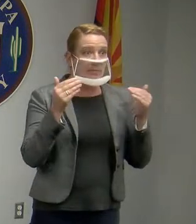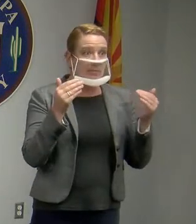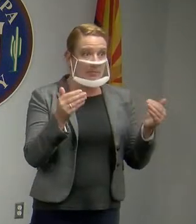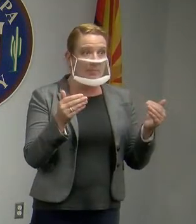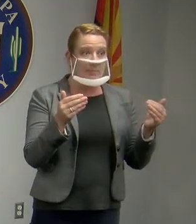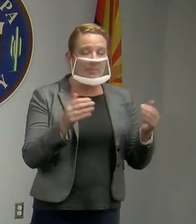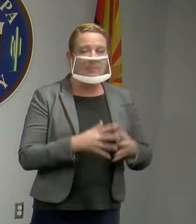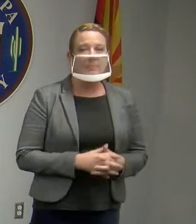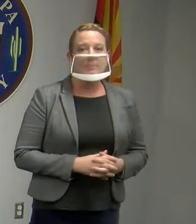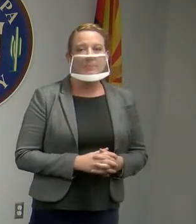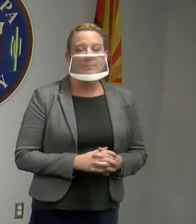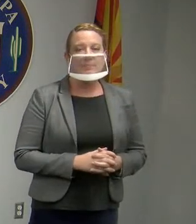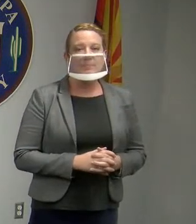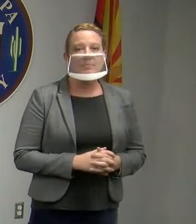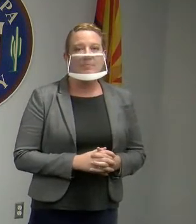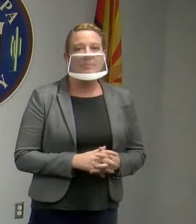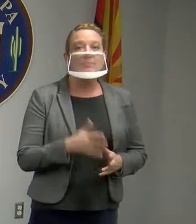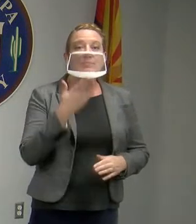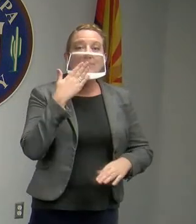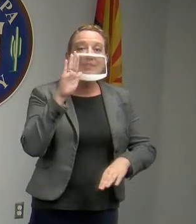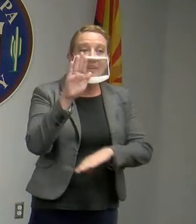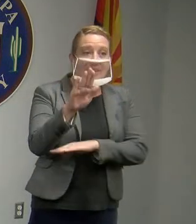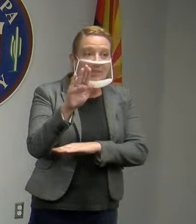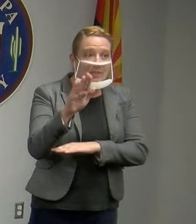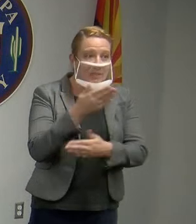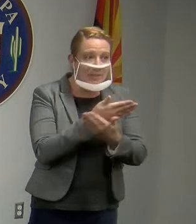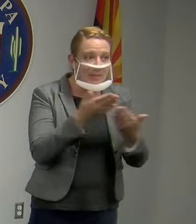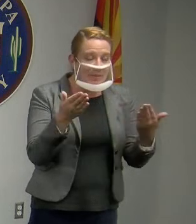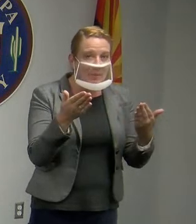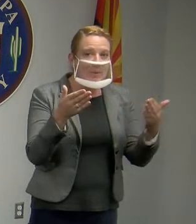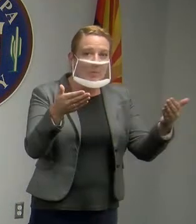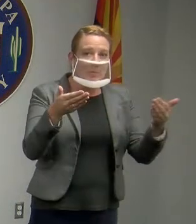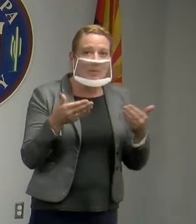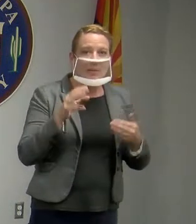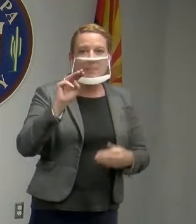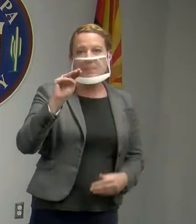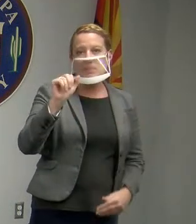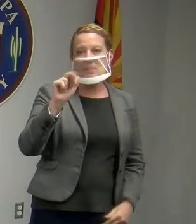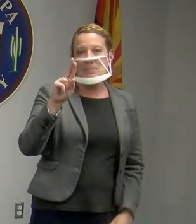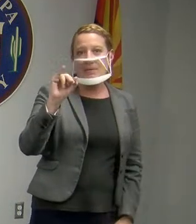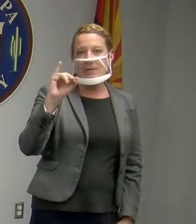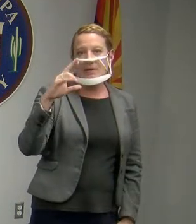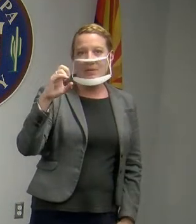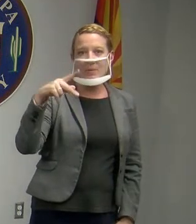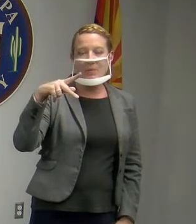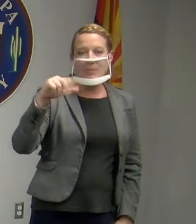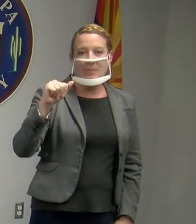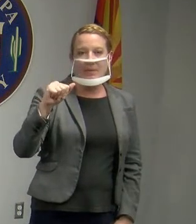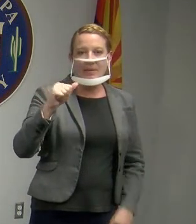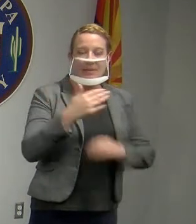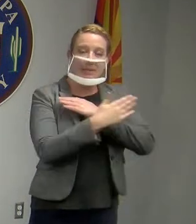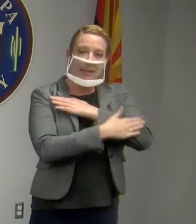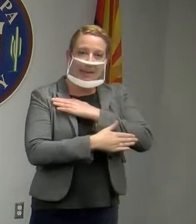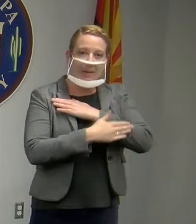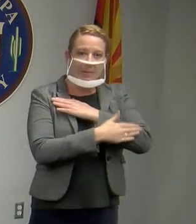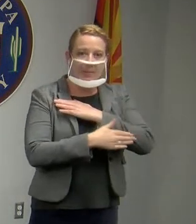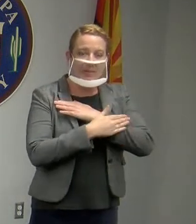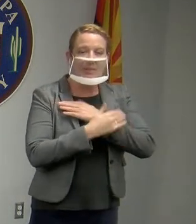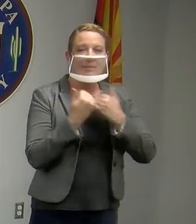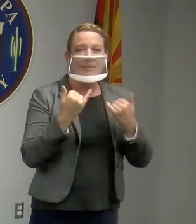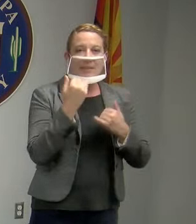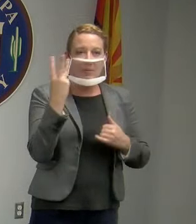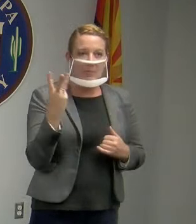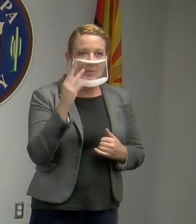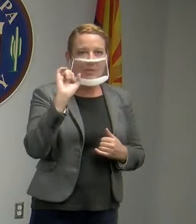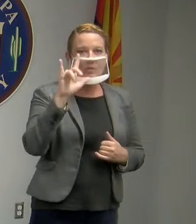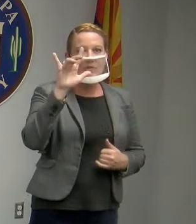go? Okay, thank you very much. Good afternoon, everybody. Welcome to the Maricopa County press briefing for Wednesday, July